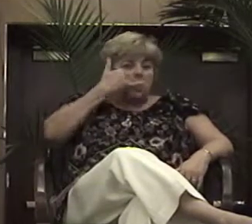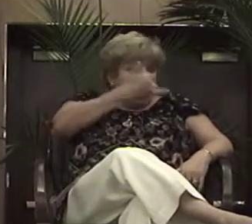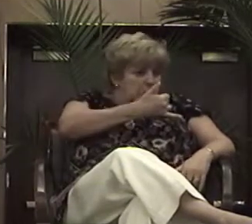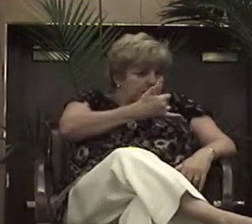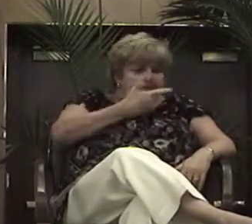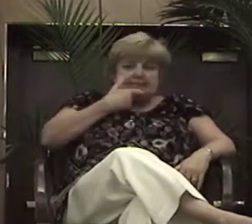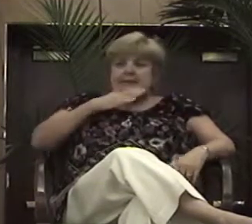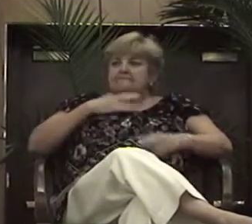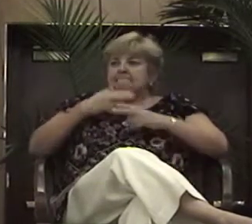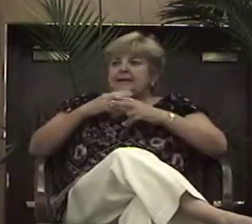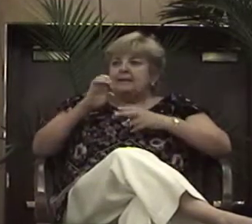Ed Kearney.